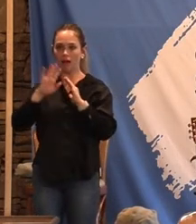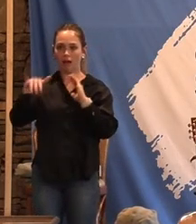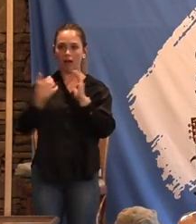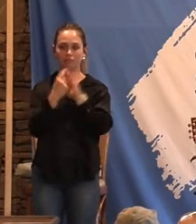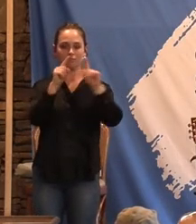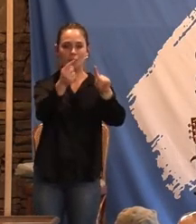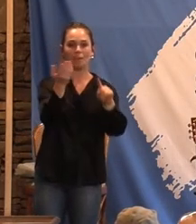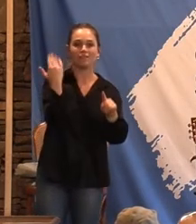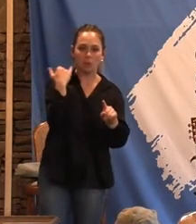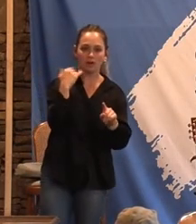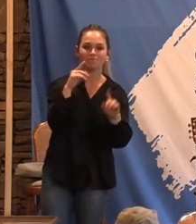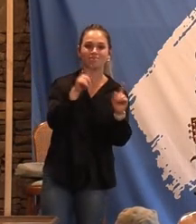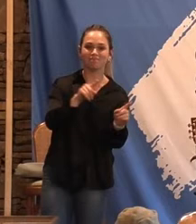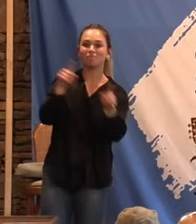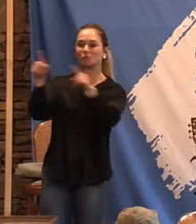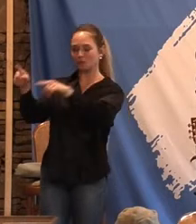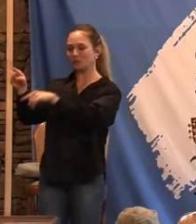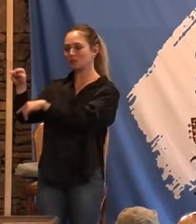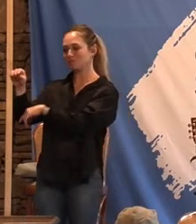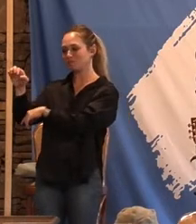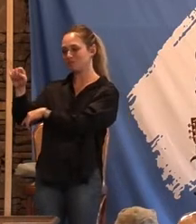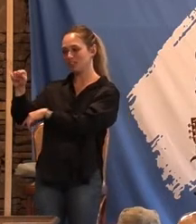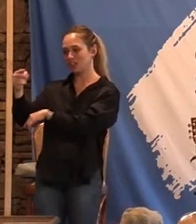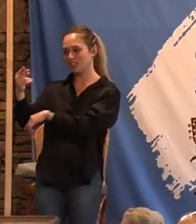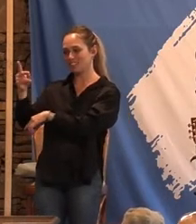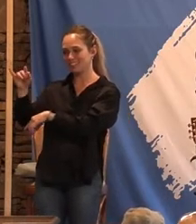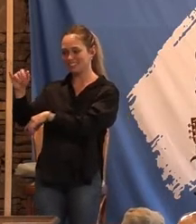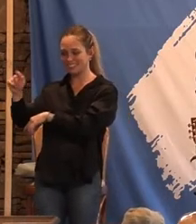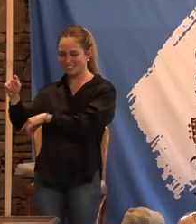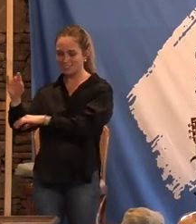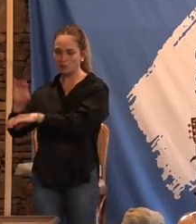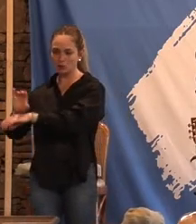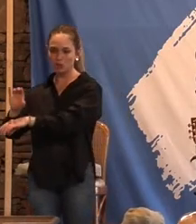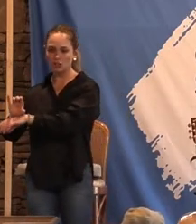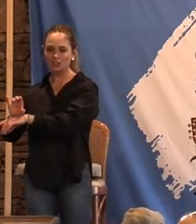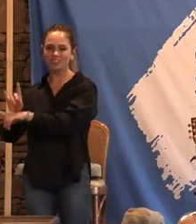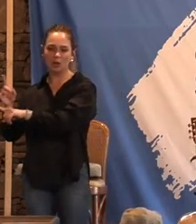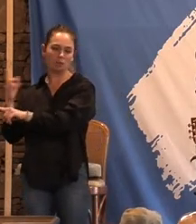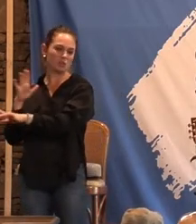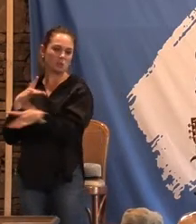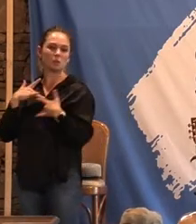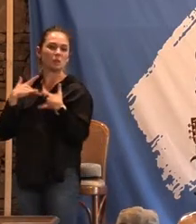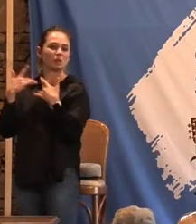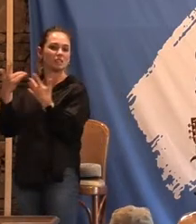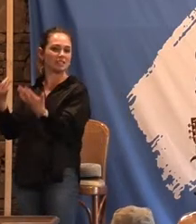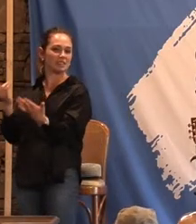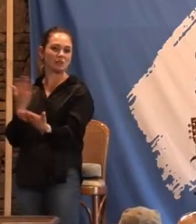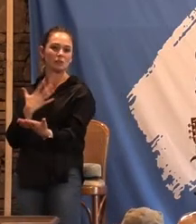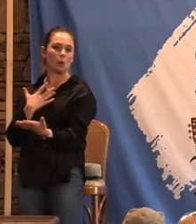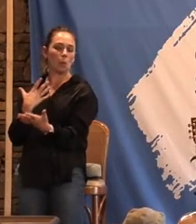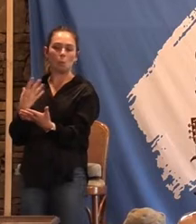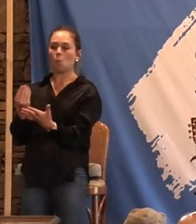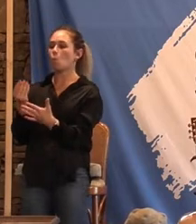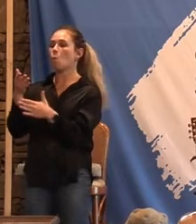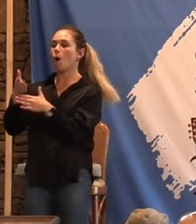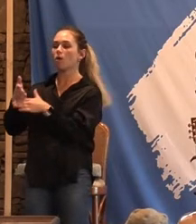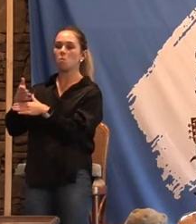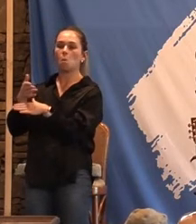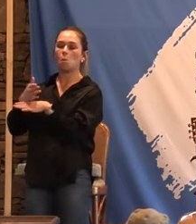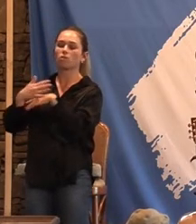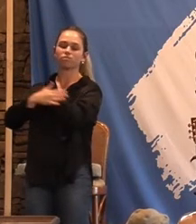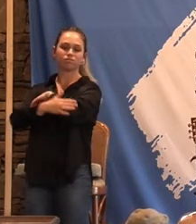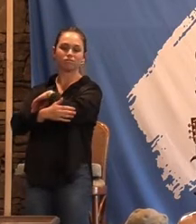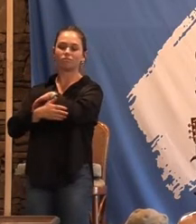going pretty much went to the Methodist church. Rogers Methodist was your typical white wooden country